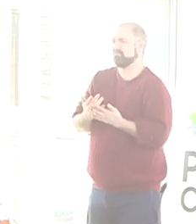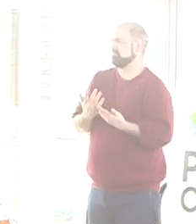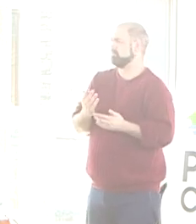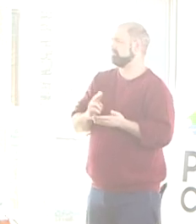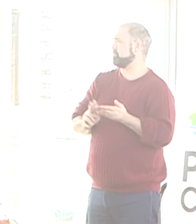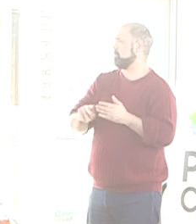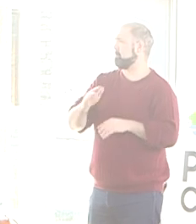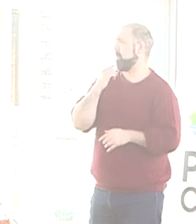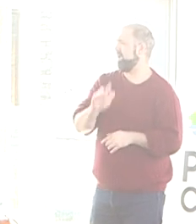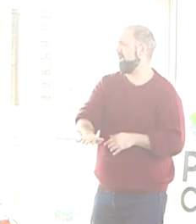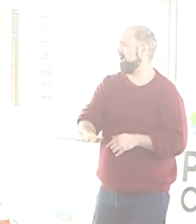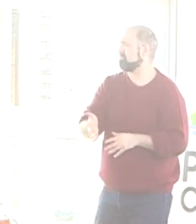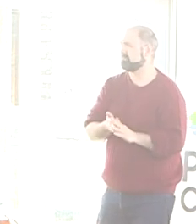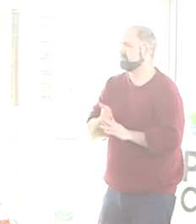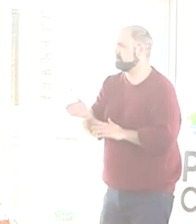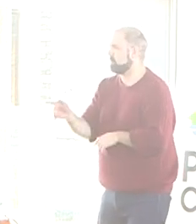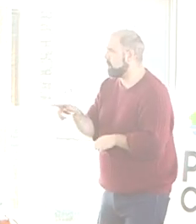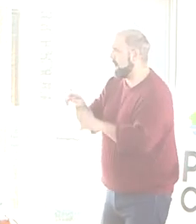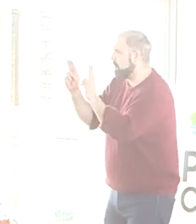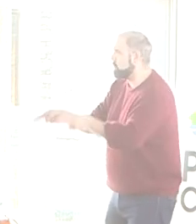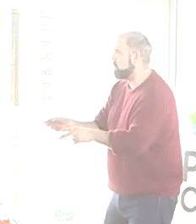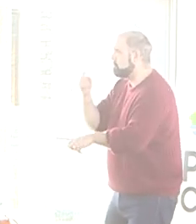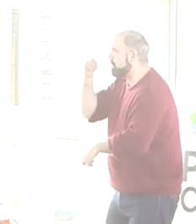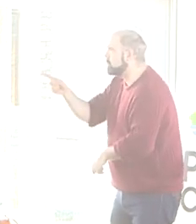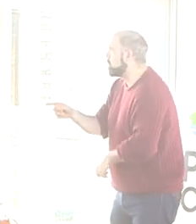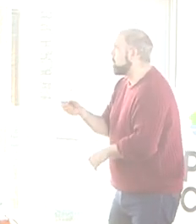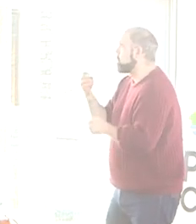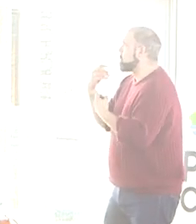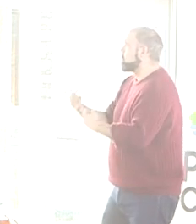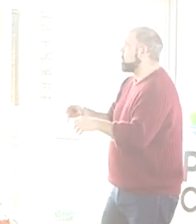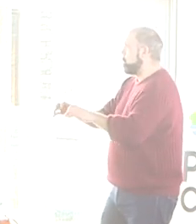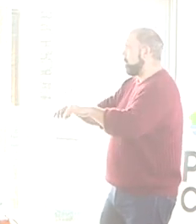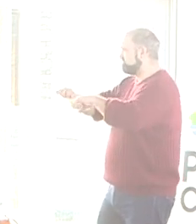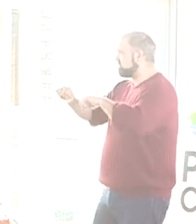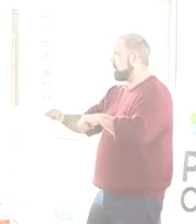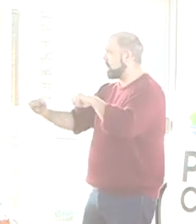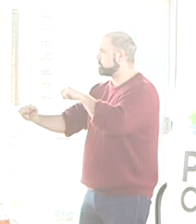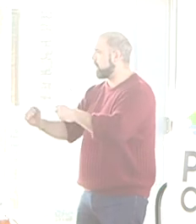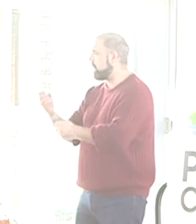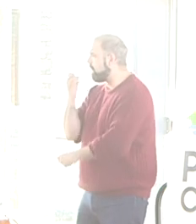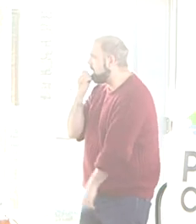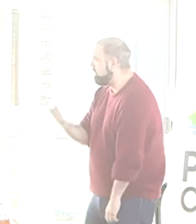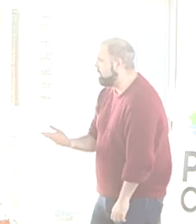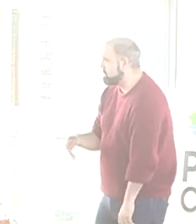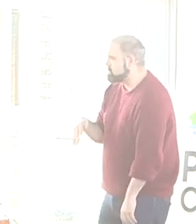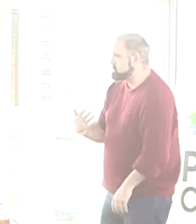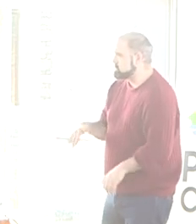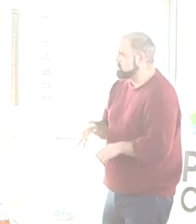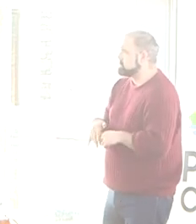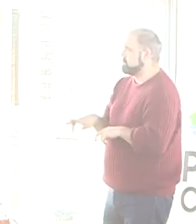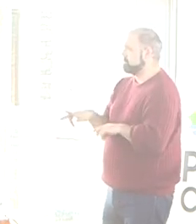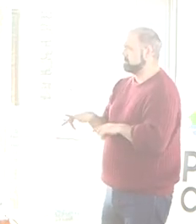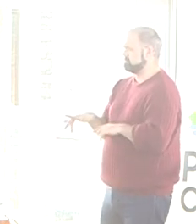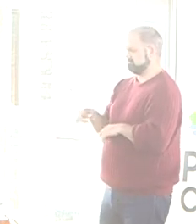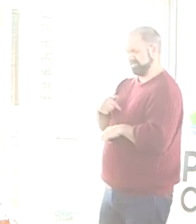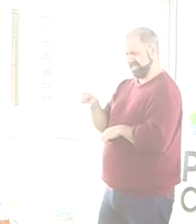very posh house with sort of real antique furniture and Bauhaus chairs, and it was terribly nice, in his Islington, and talking about my